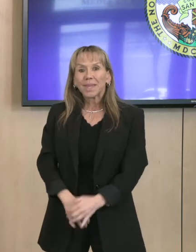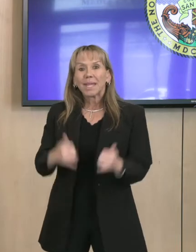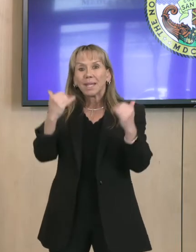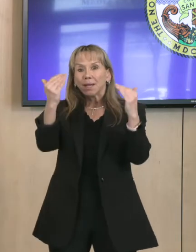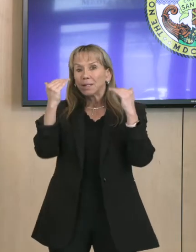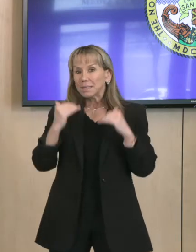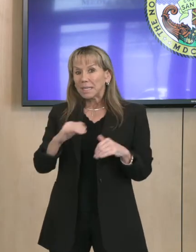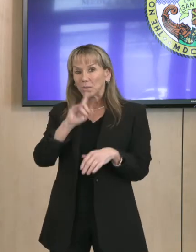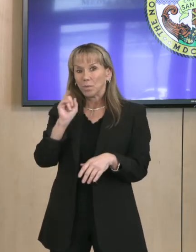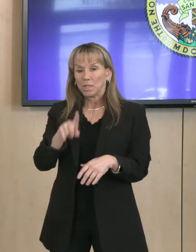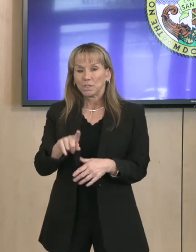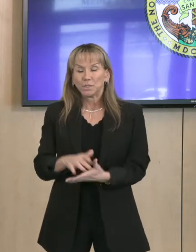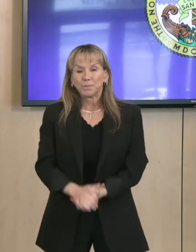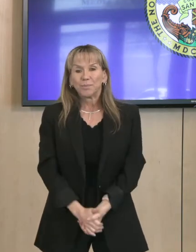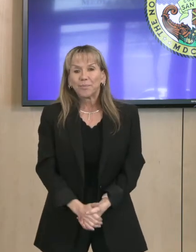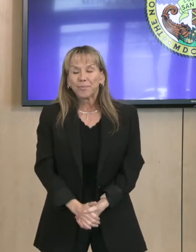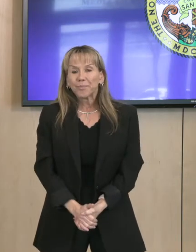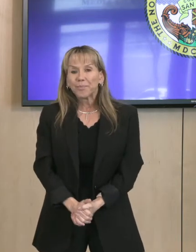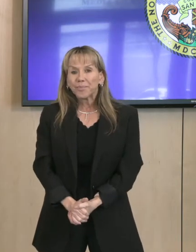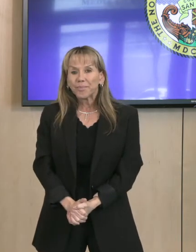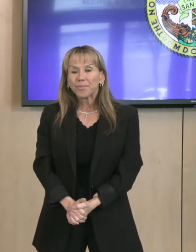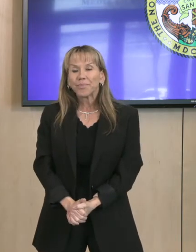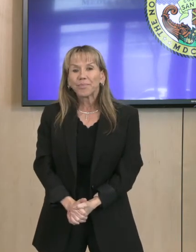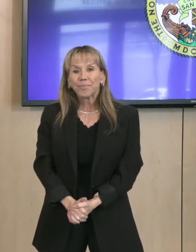the next question.